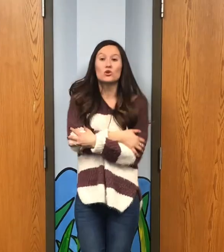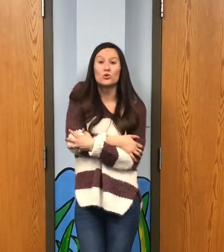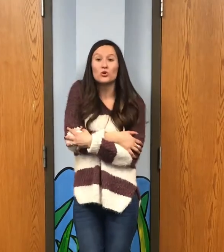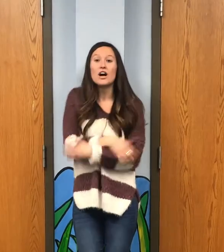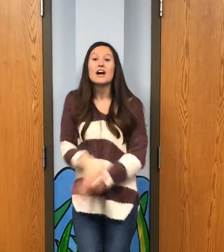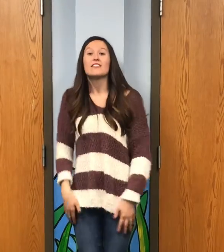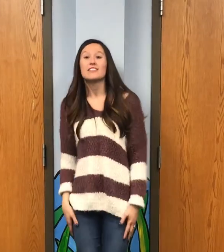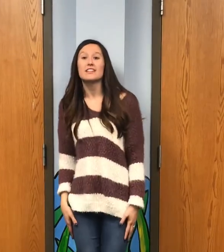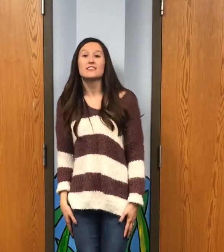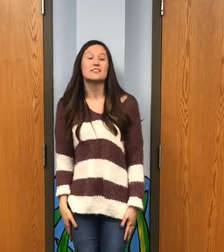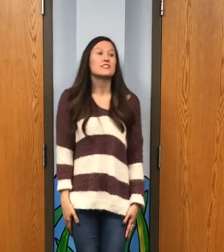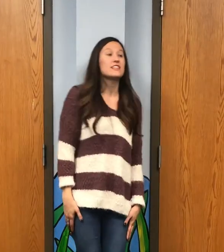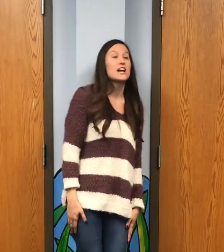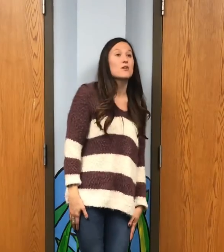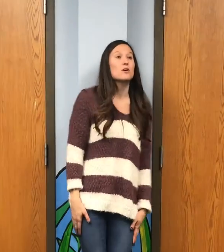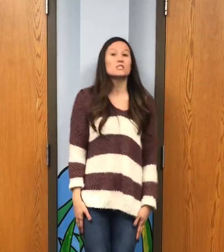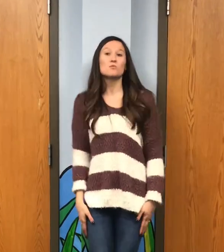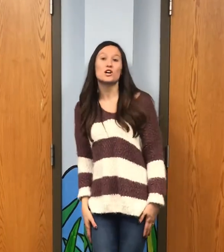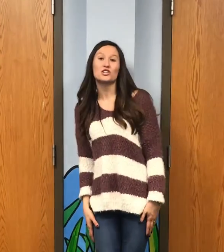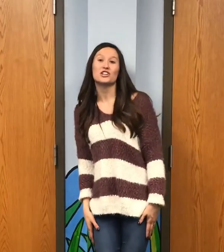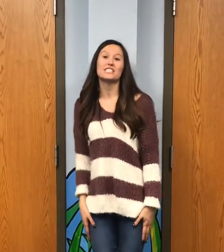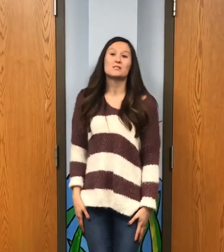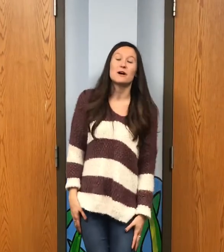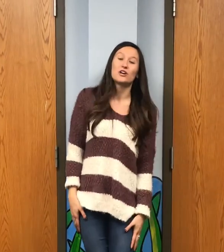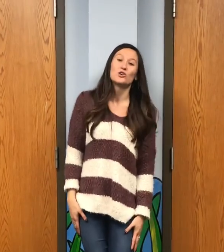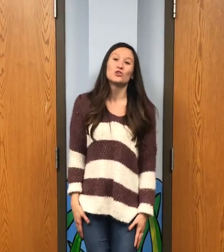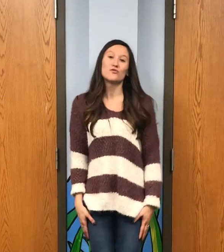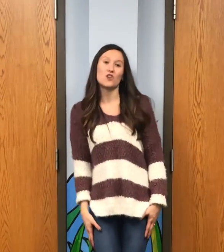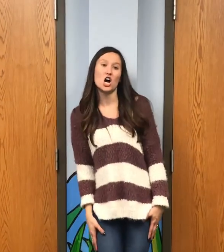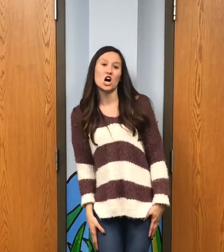cool Where it there was one green speckled frogs